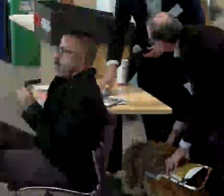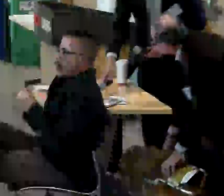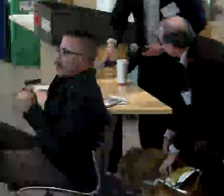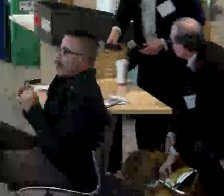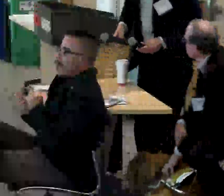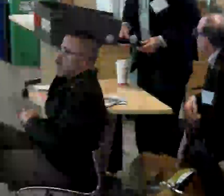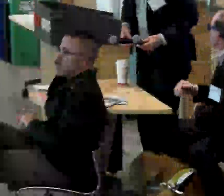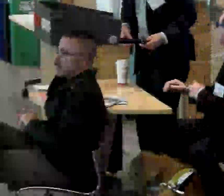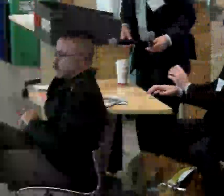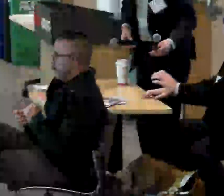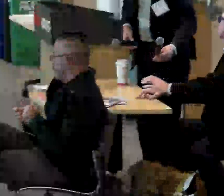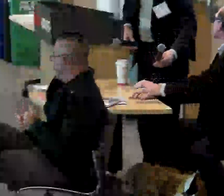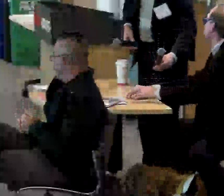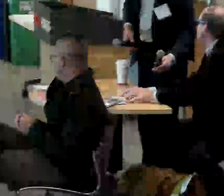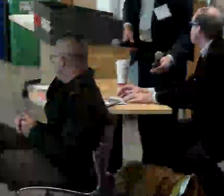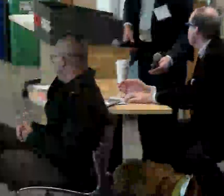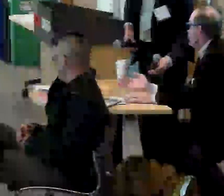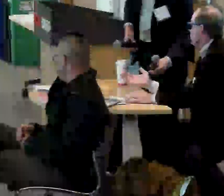You're gonna stand?